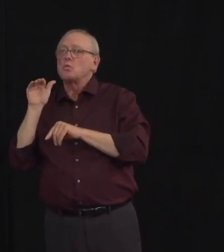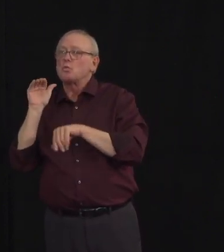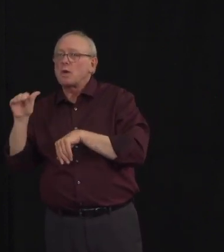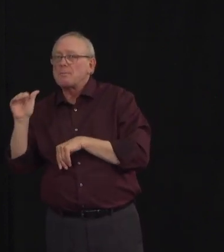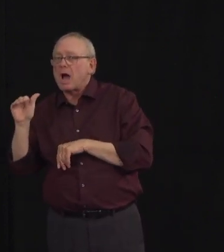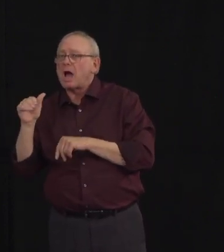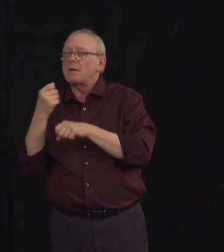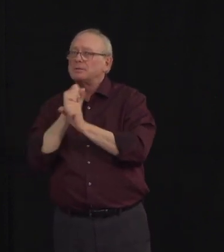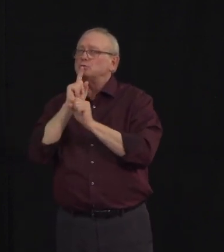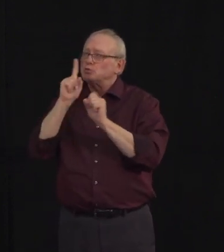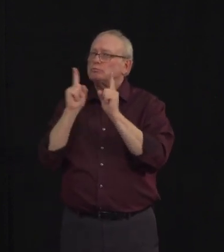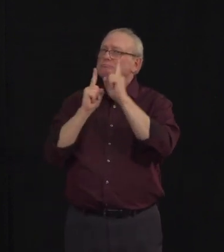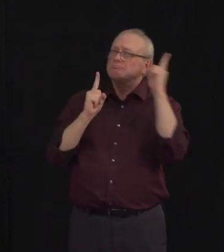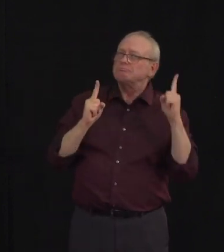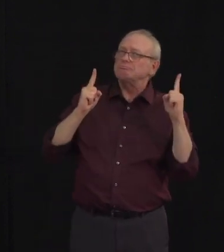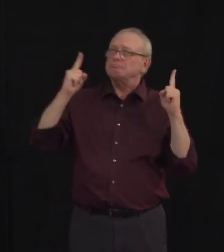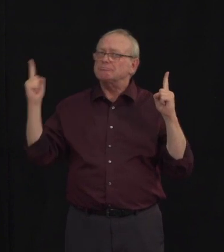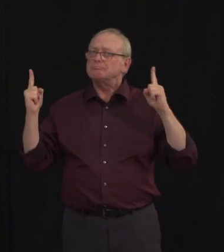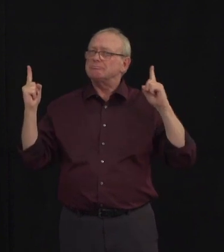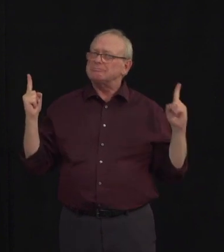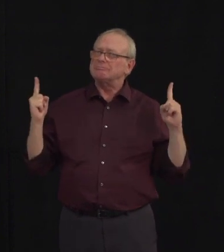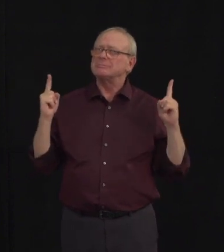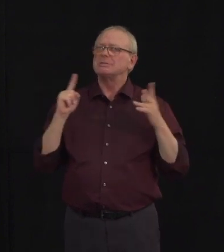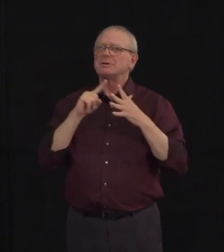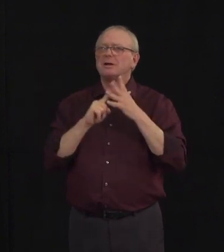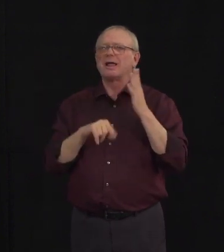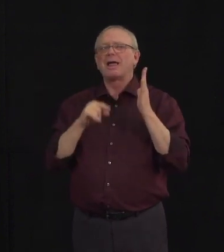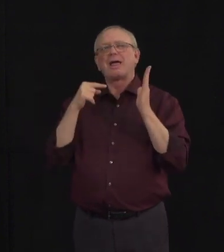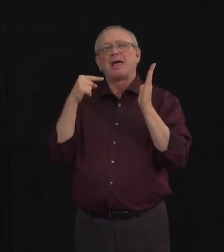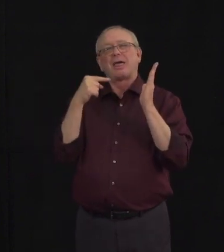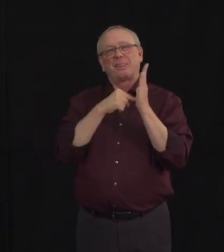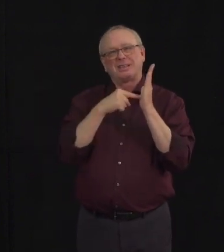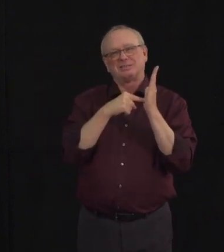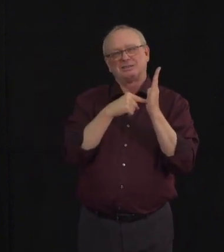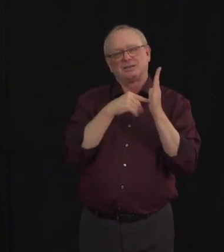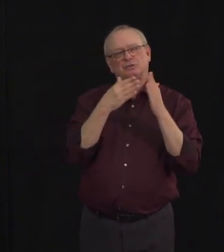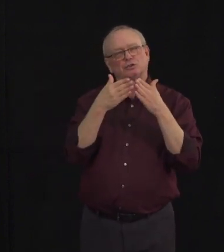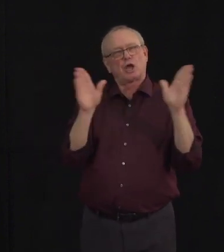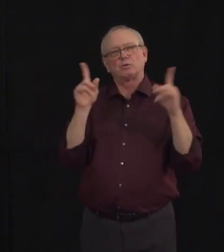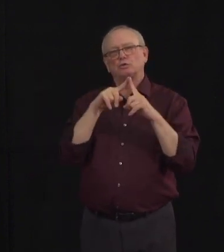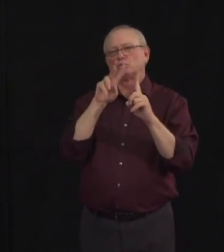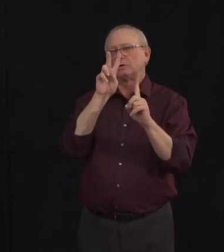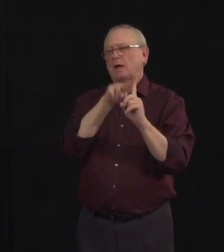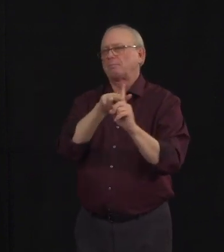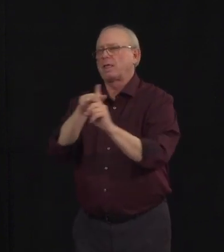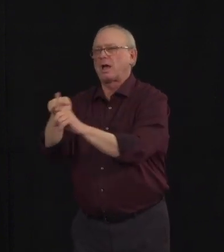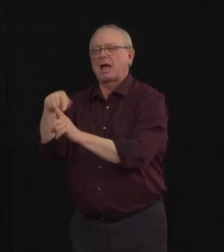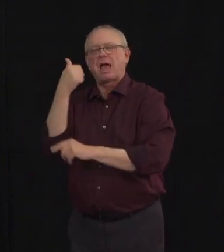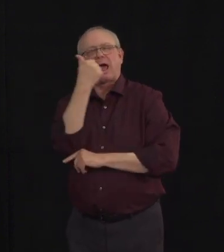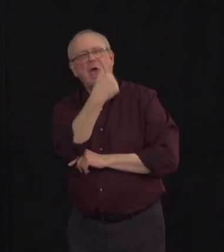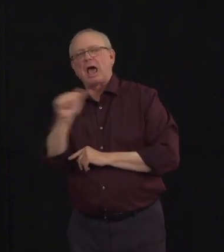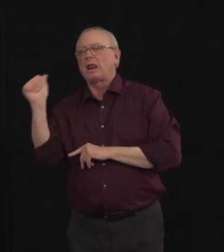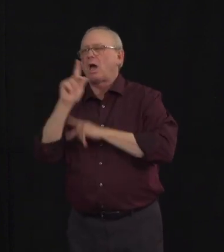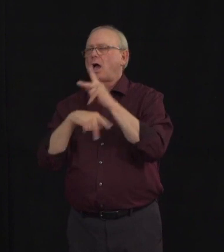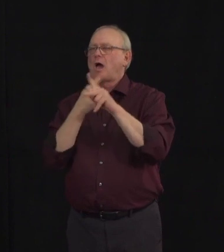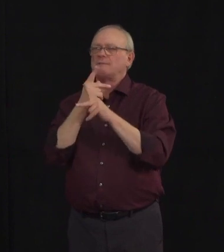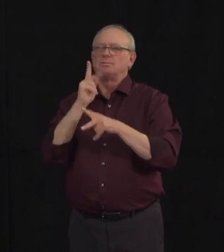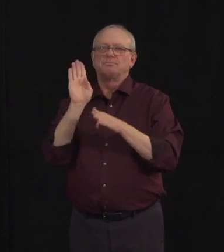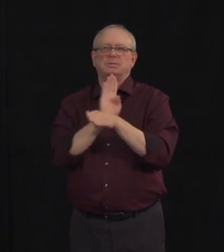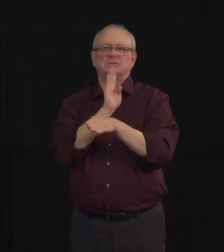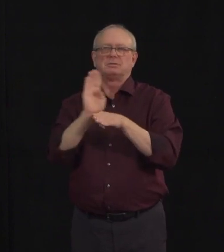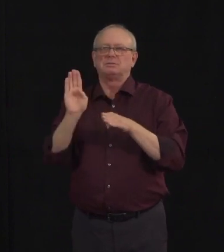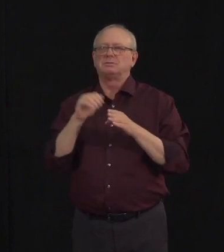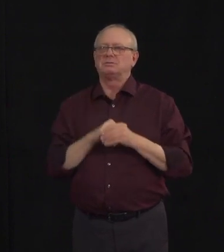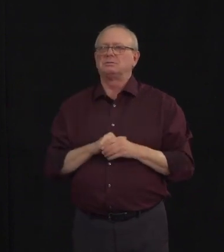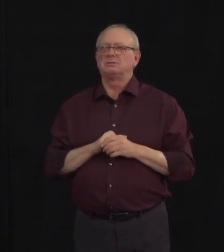to any business. So, we can't necessarily know, at least from the health side, all of the details of